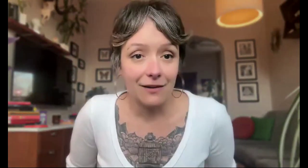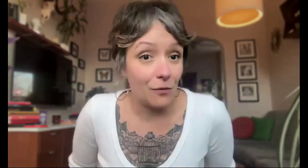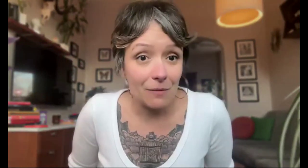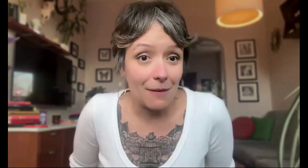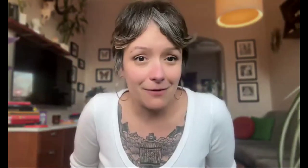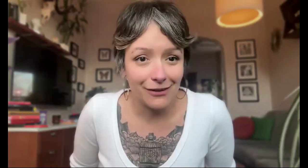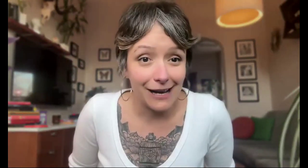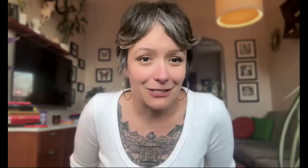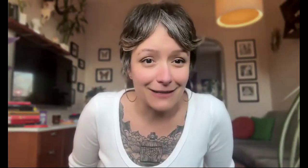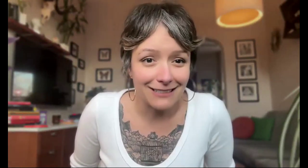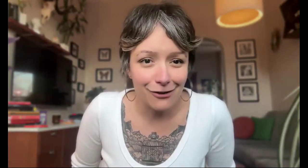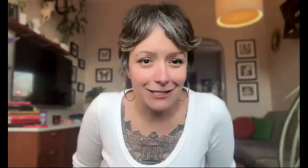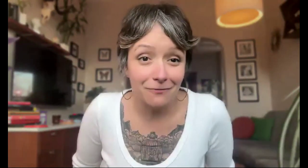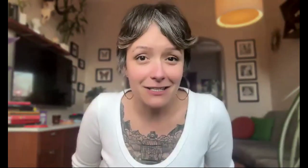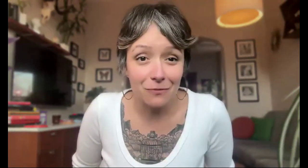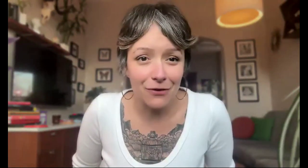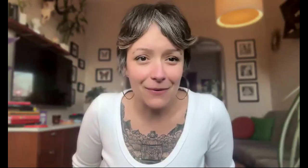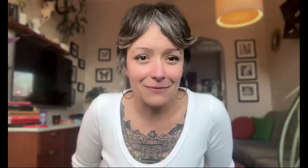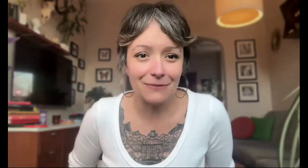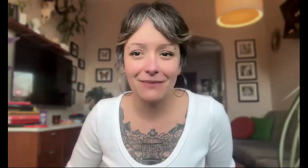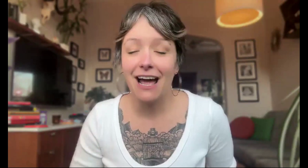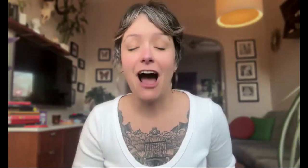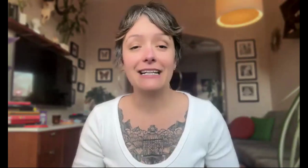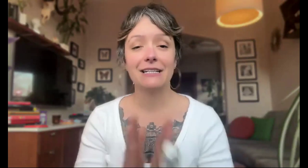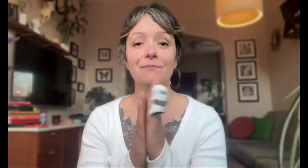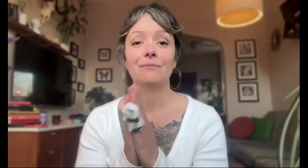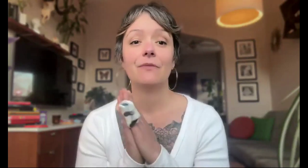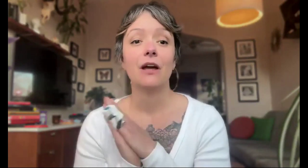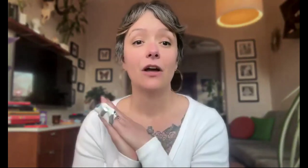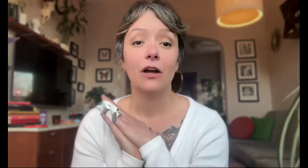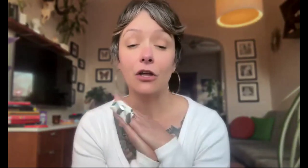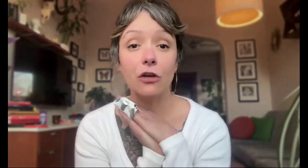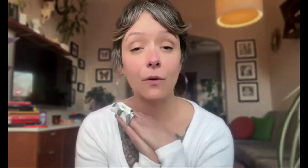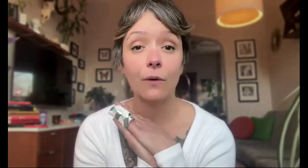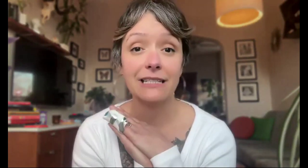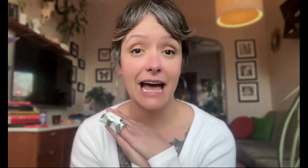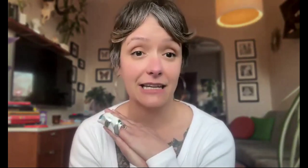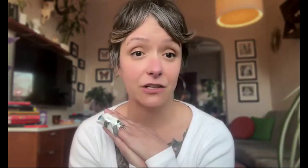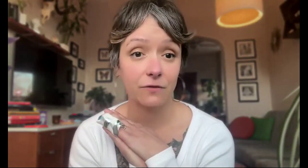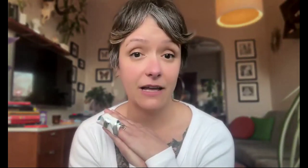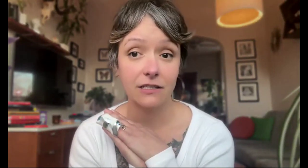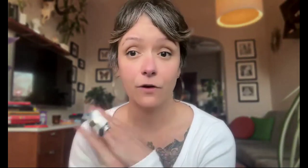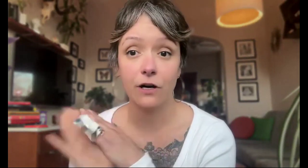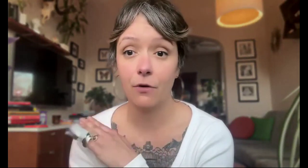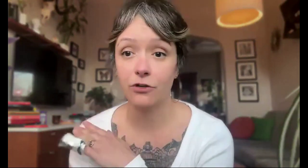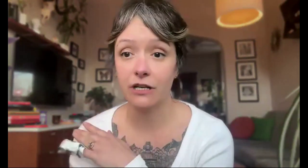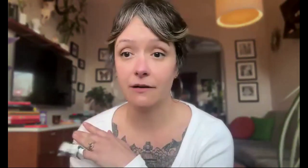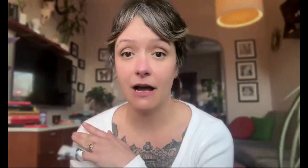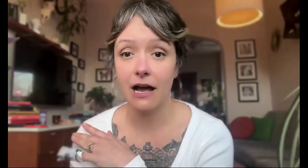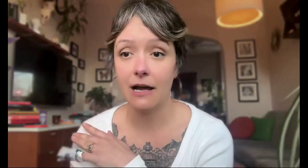And if you want to pop off your camera so I can see your awesome face, you're more than welcome to. All right. You are going to ask your friends for an emotion.